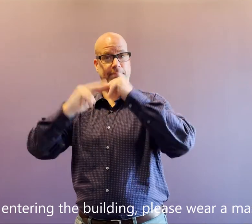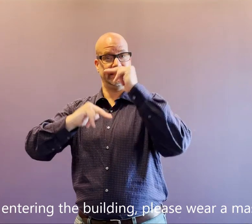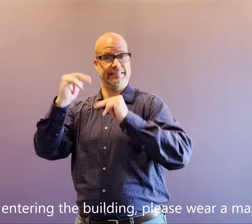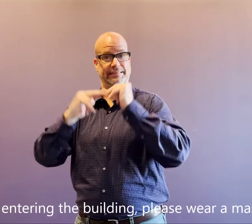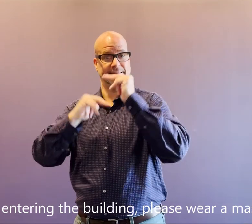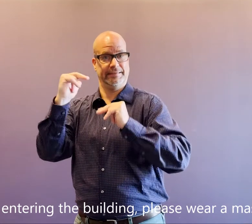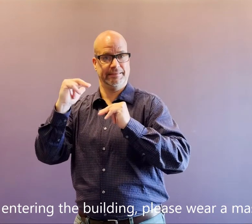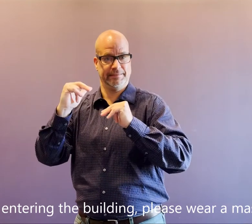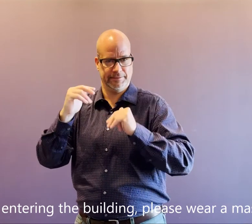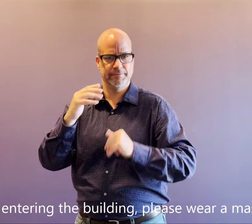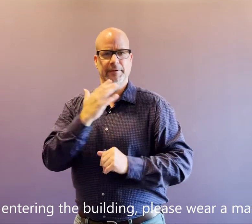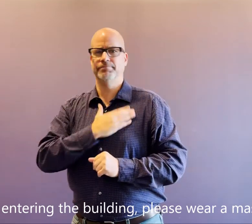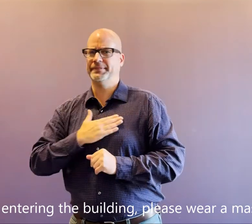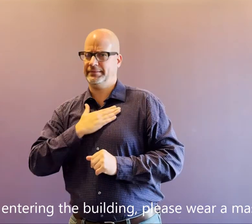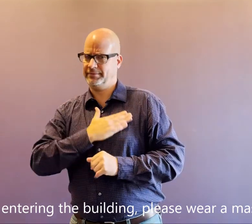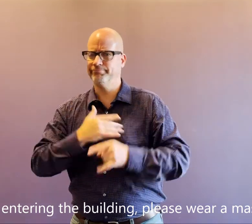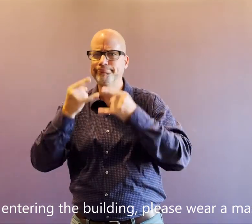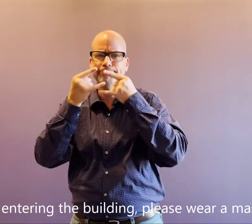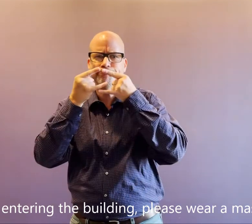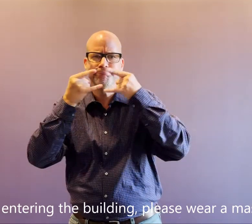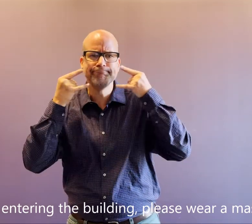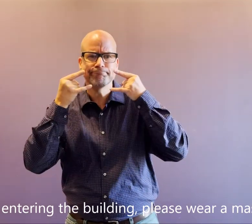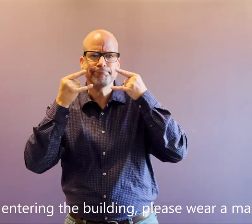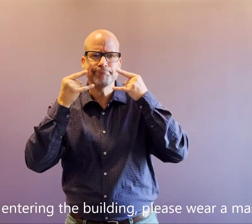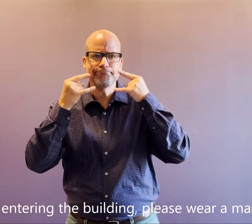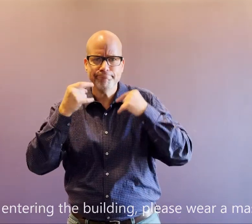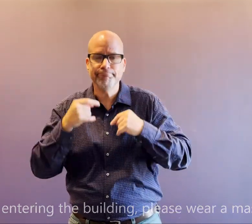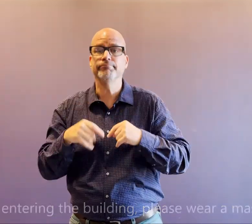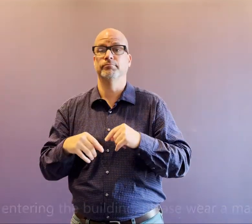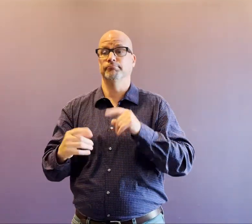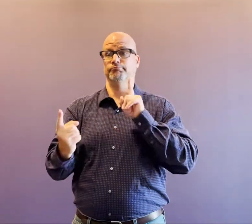When entering the building, please wear a mask.